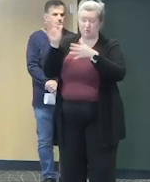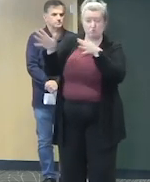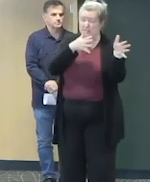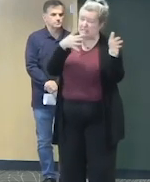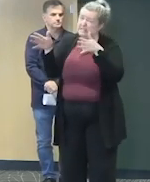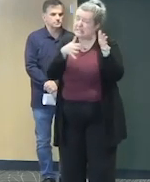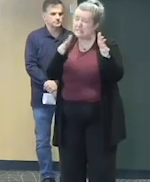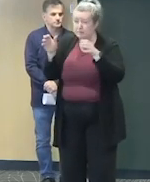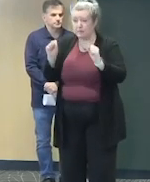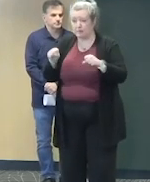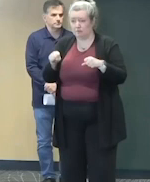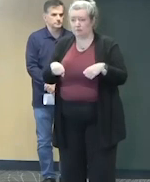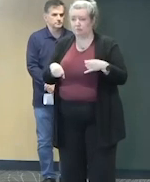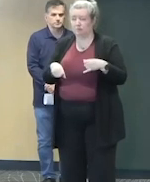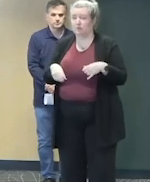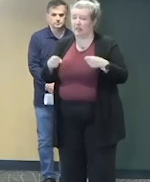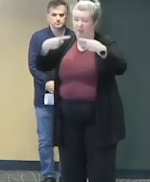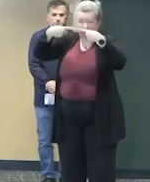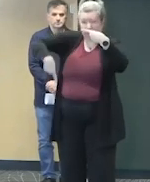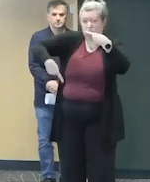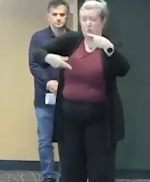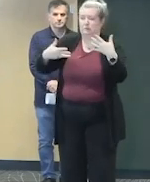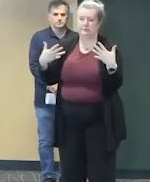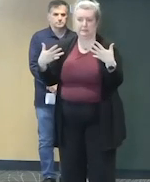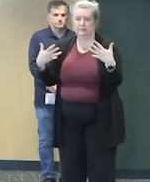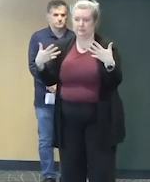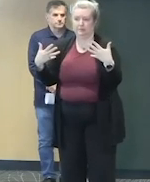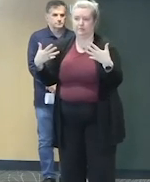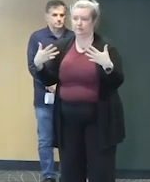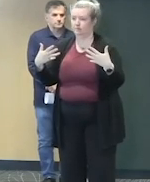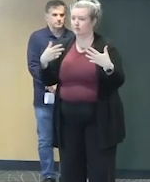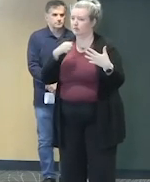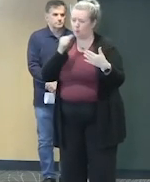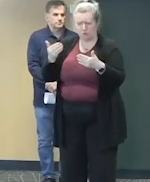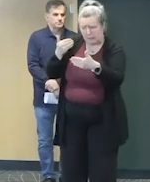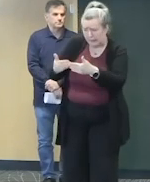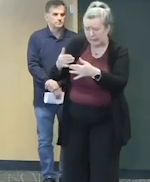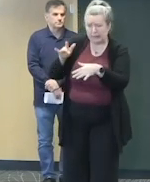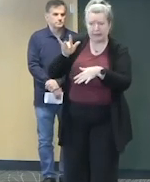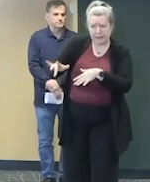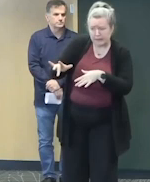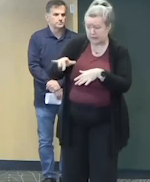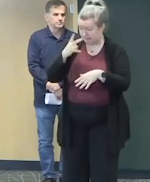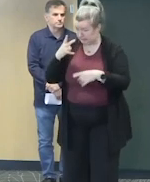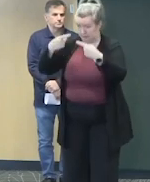wires. Assume down wires are live, say at least 30 feet away, and call 911 to